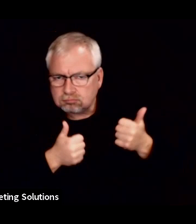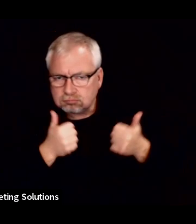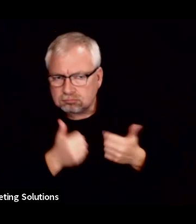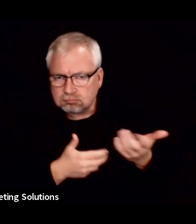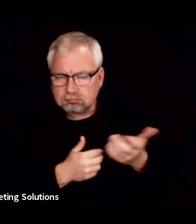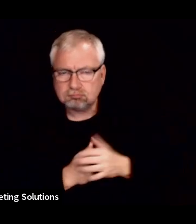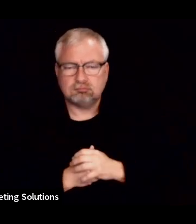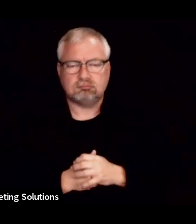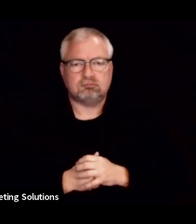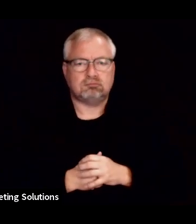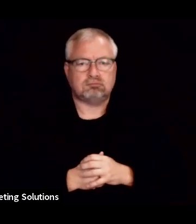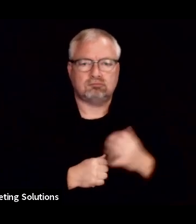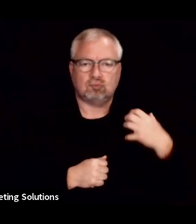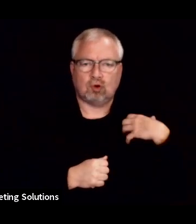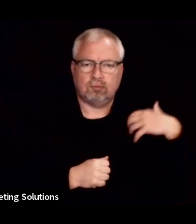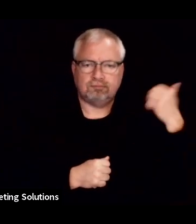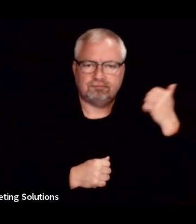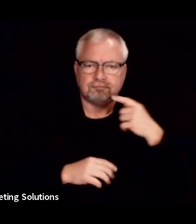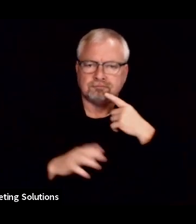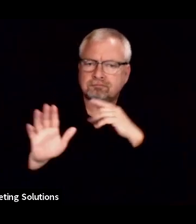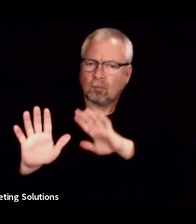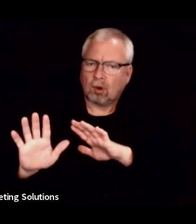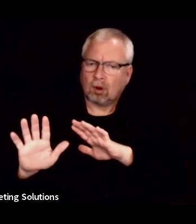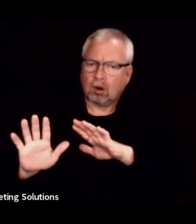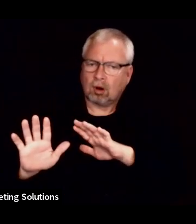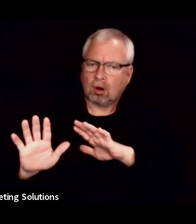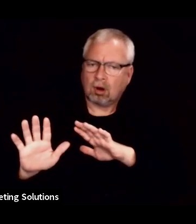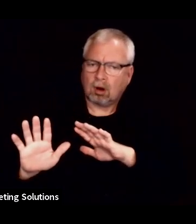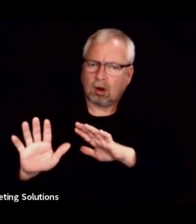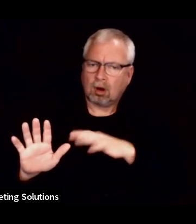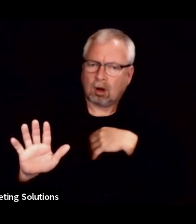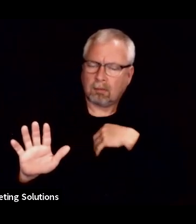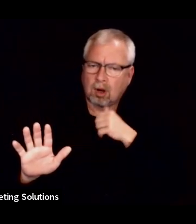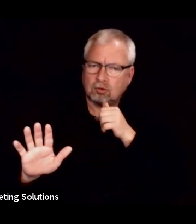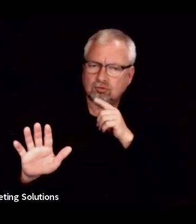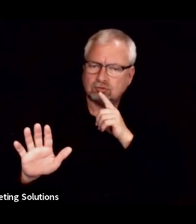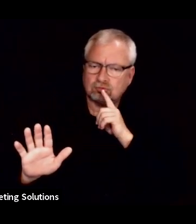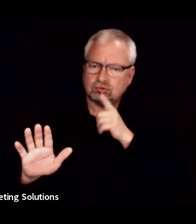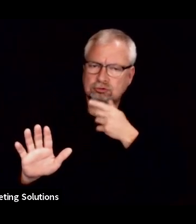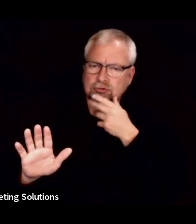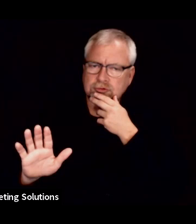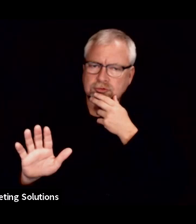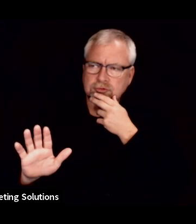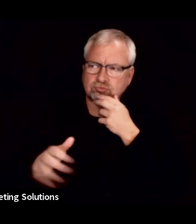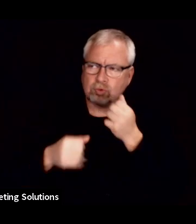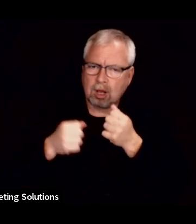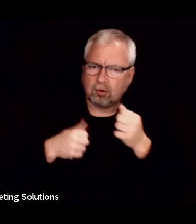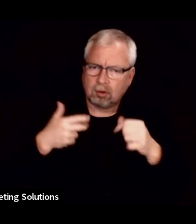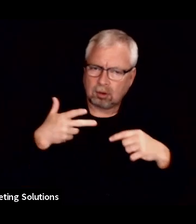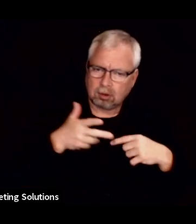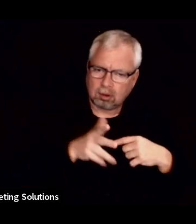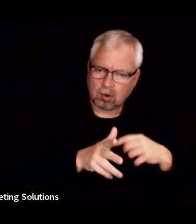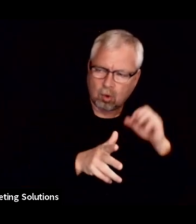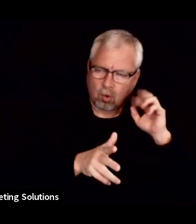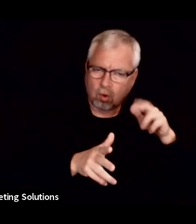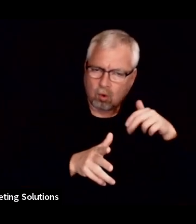I am not sure if they are drive-through or walk-up. I think it is not